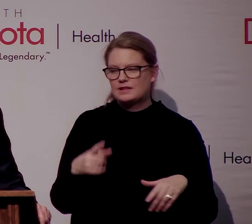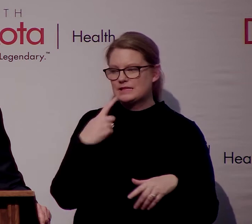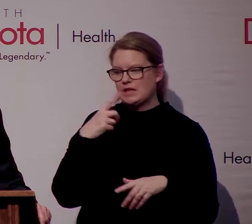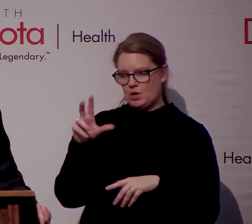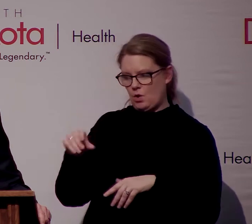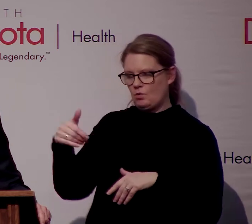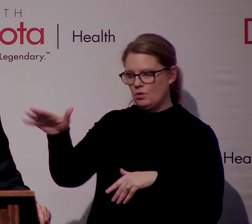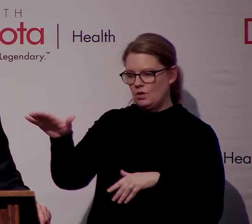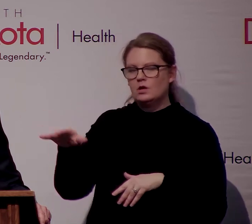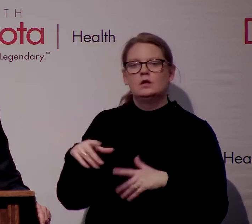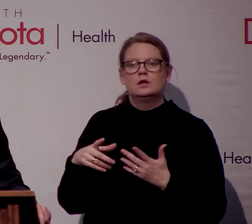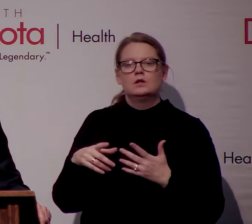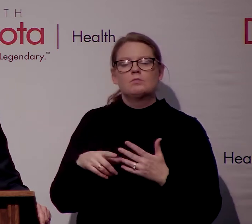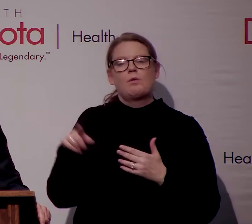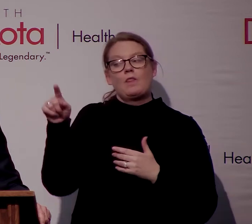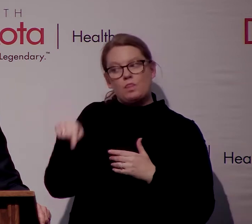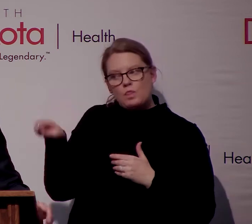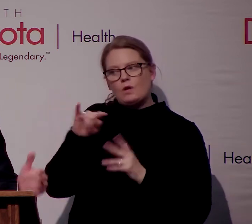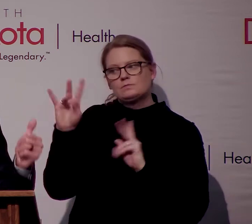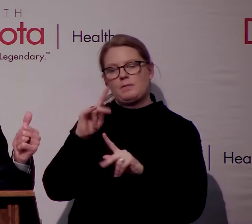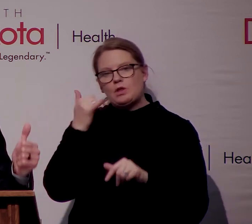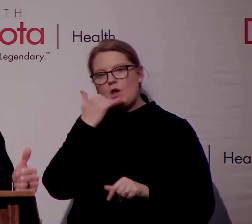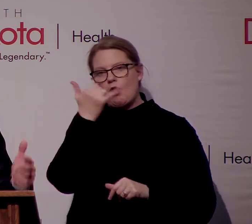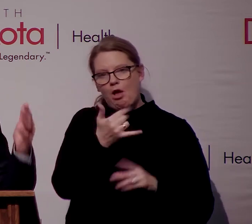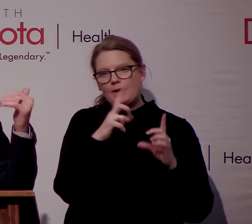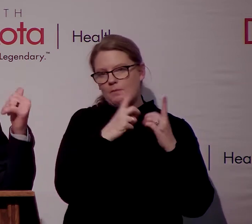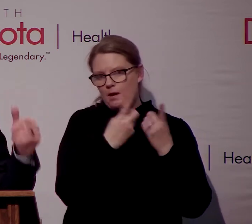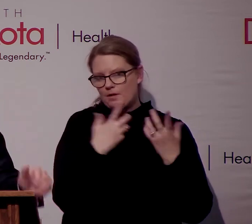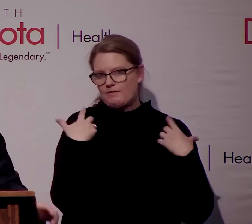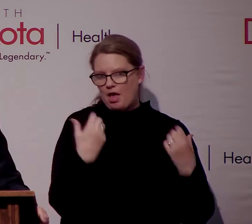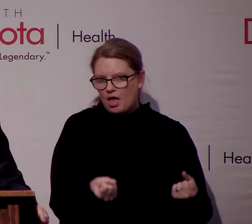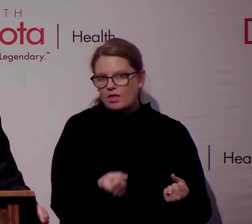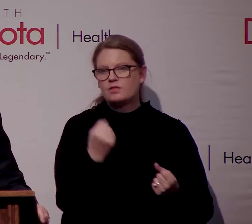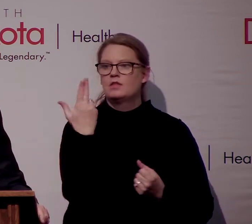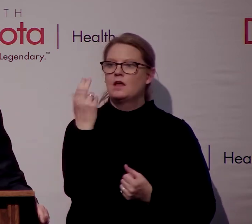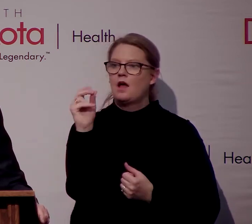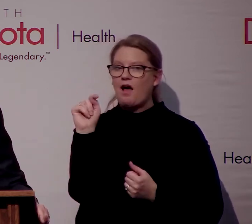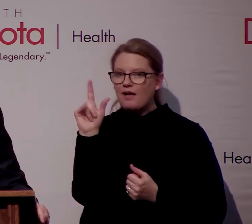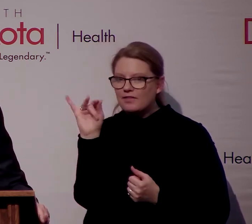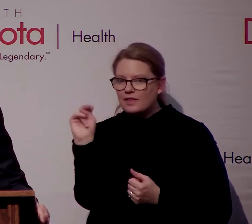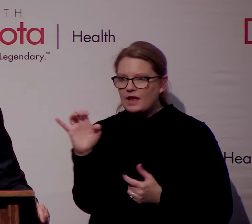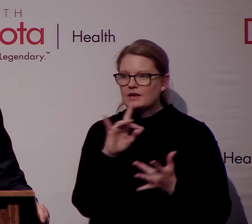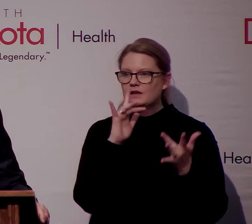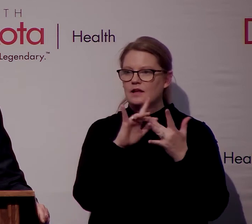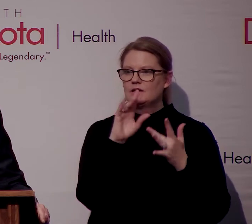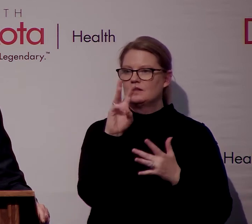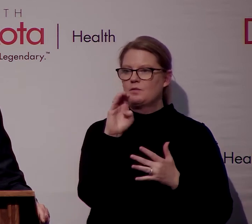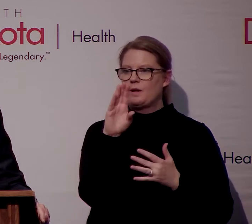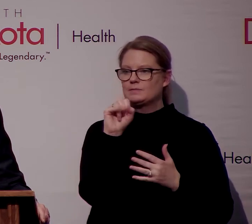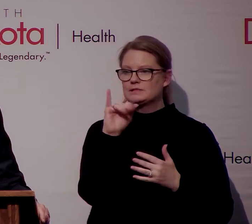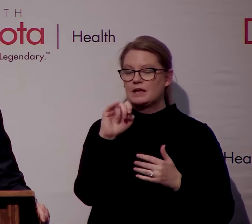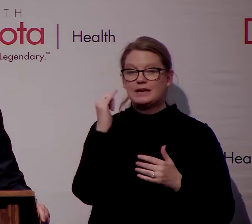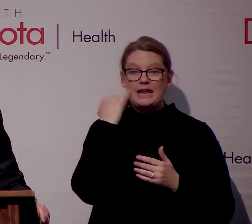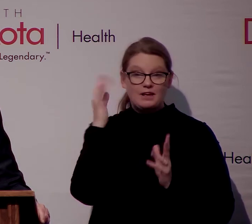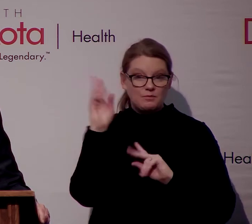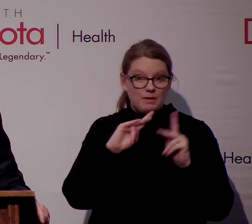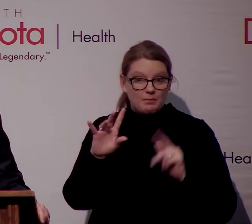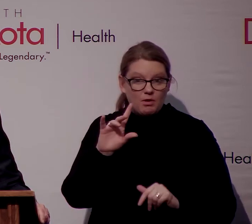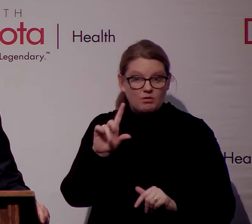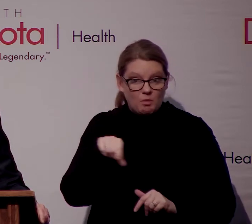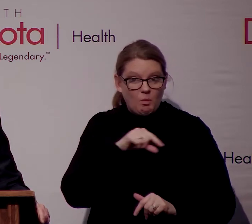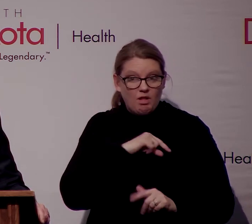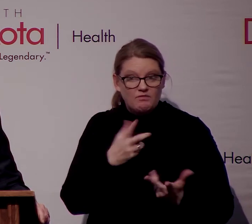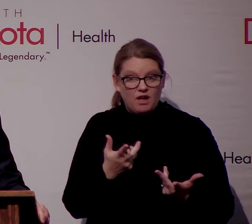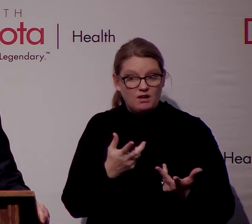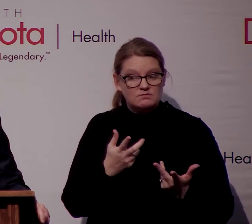We want those people to call the Department of Health, call the hotline, contact our website, and if people qualify, we want to try to help